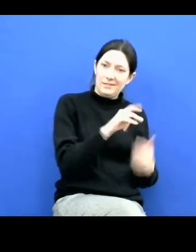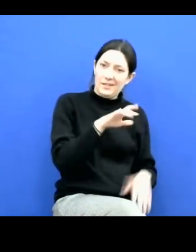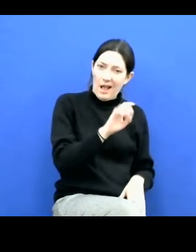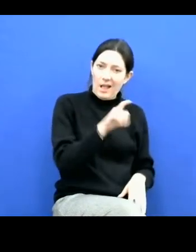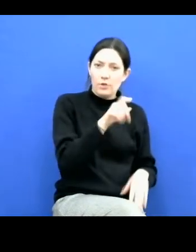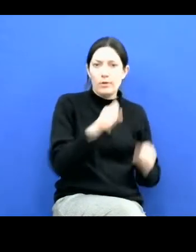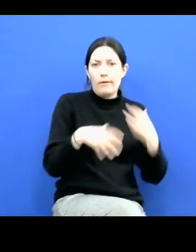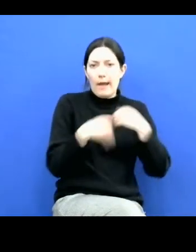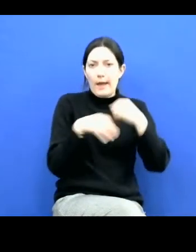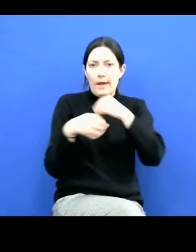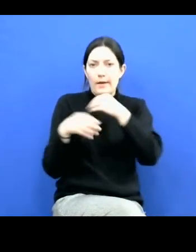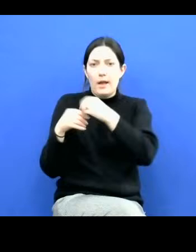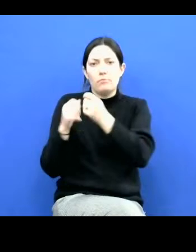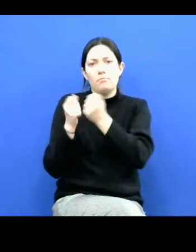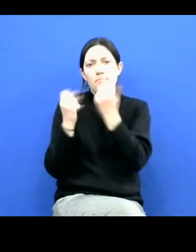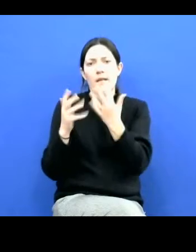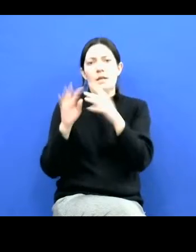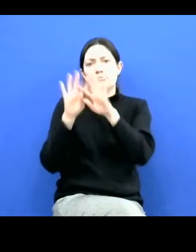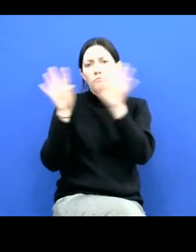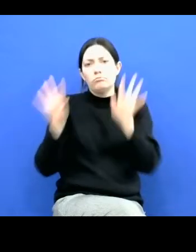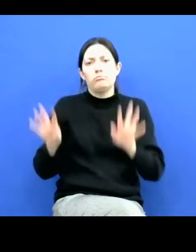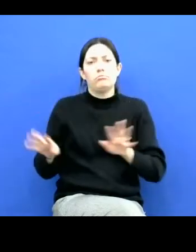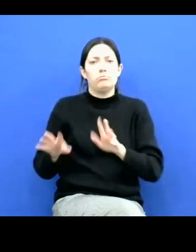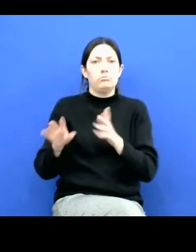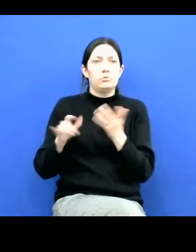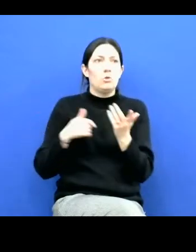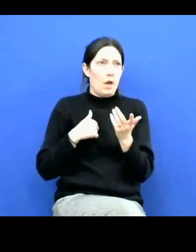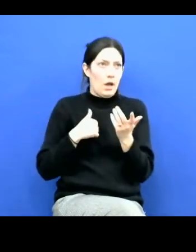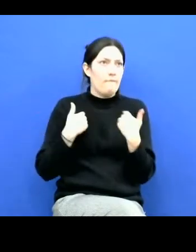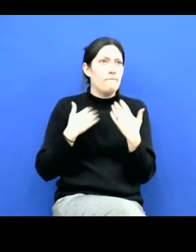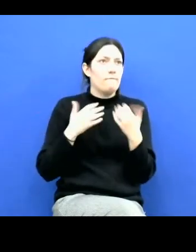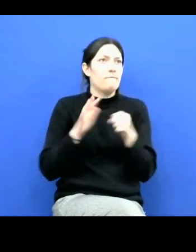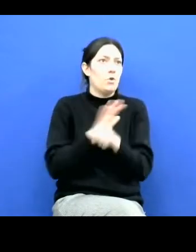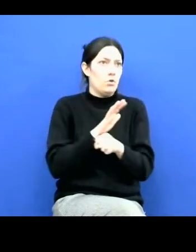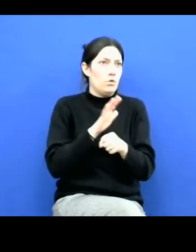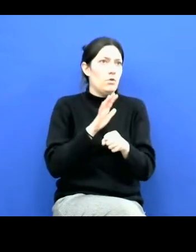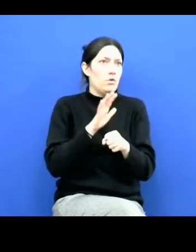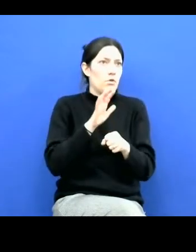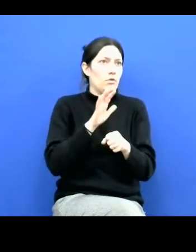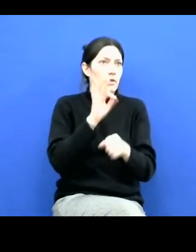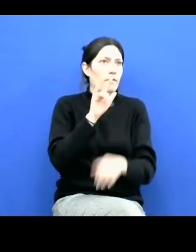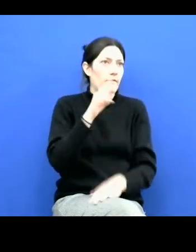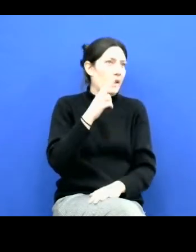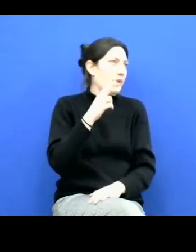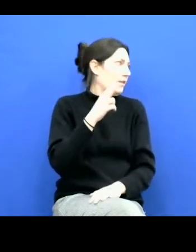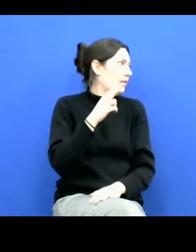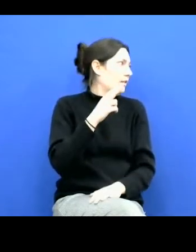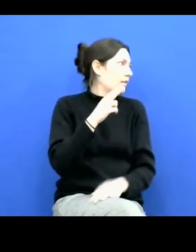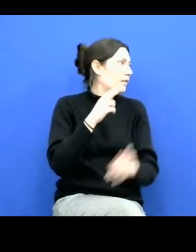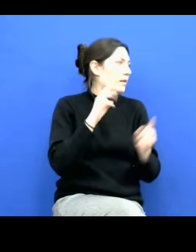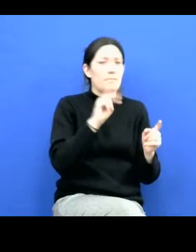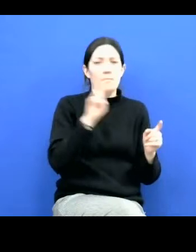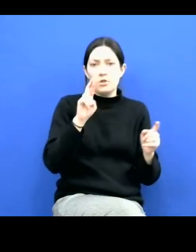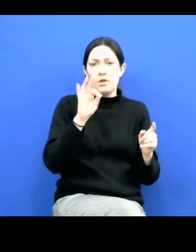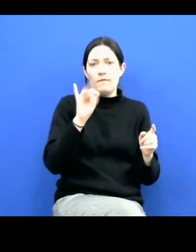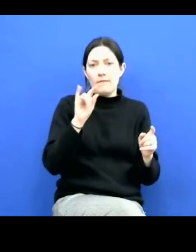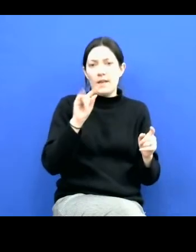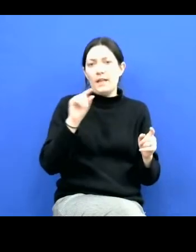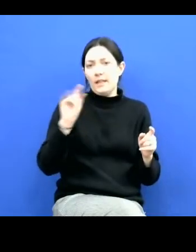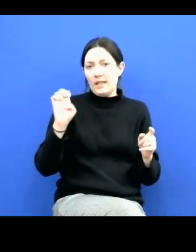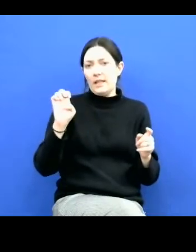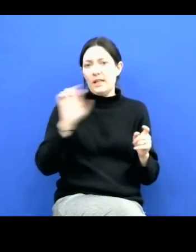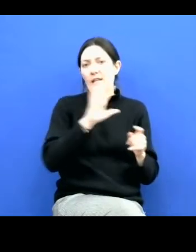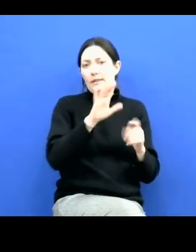I have full faith in it's Mr. Fahey, right? This is Fahey, and he'll be Fahey. involved in that as well. Fahey Design, yeah. Correct.